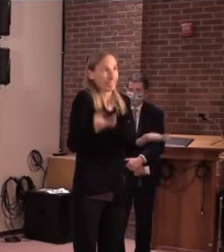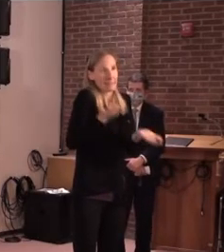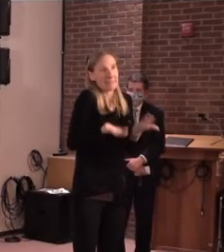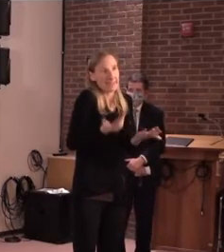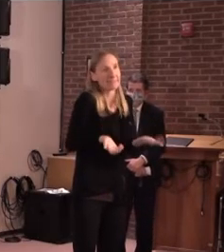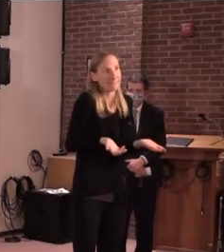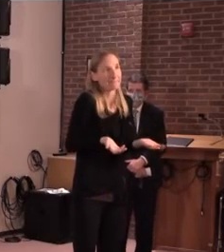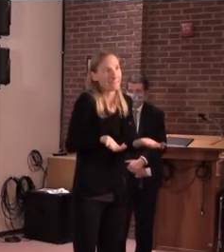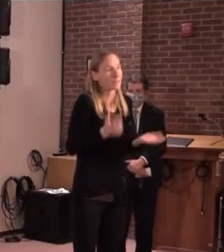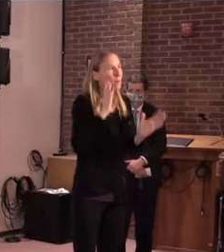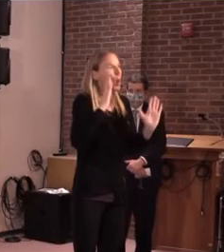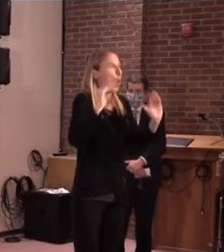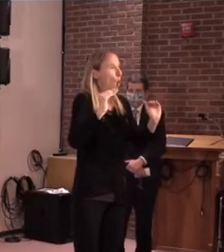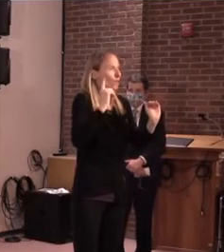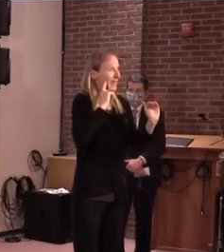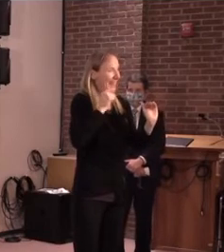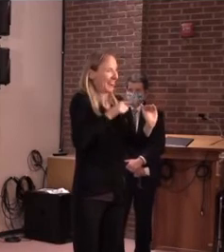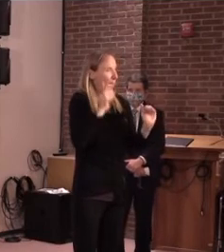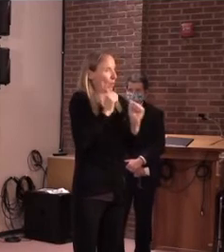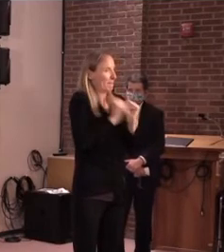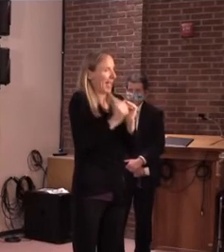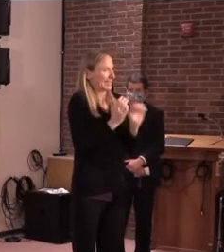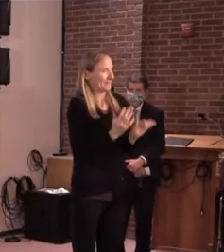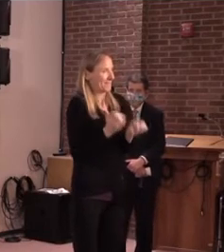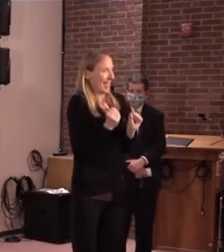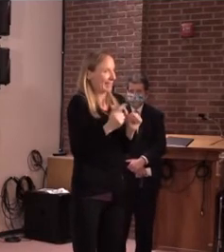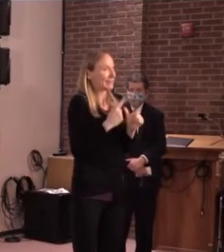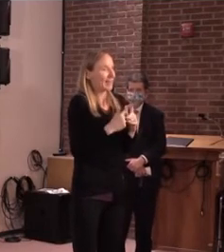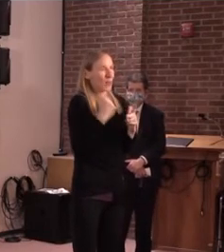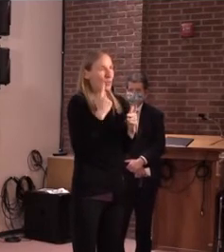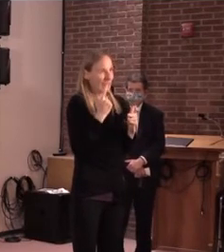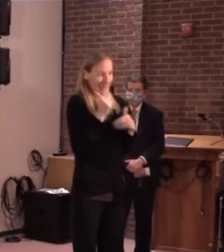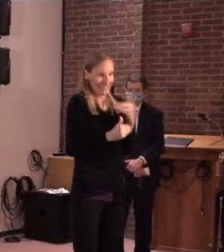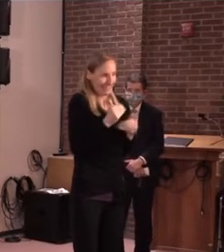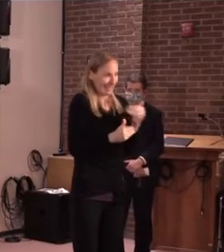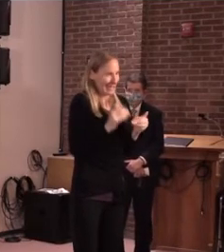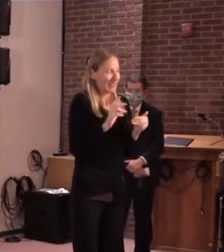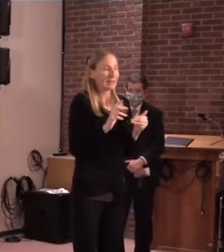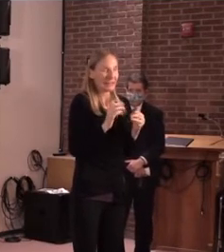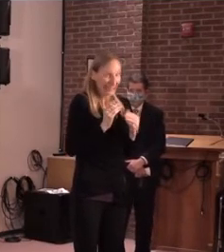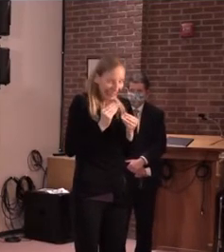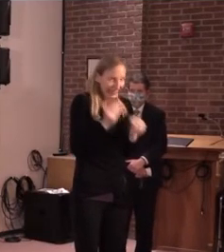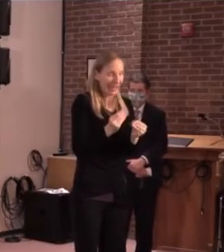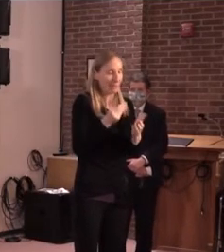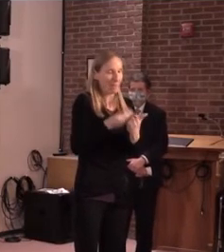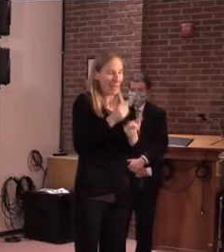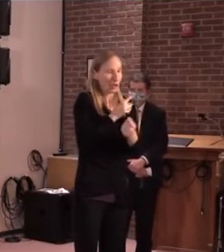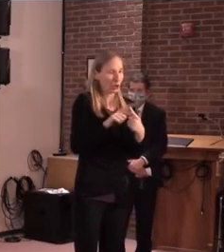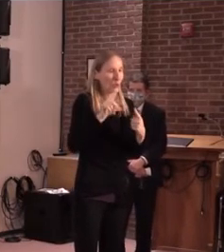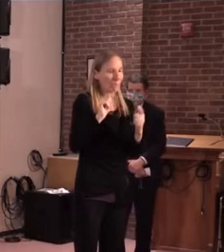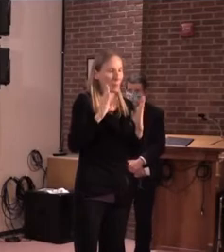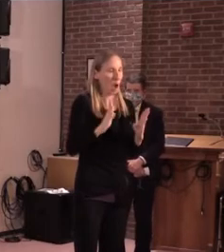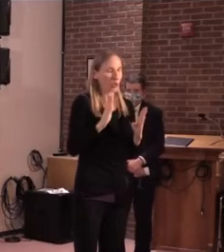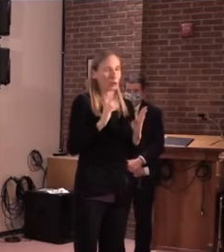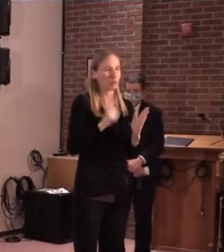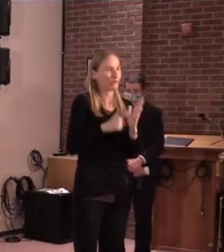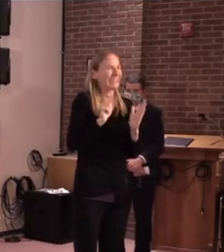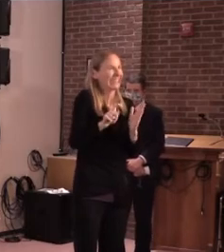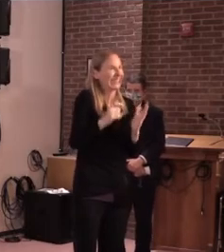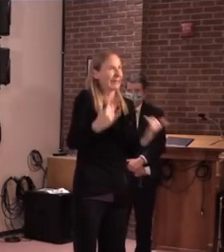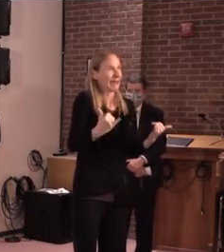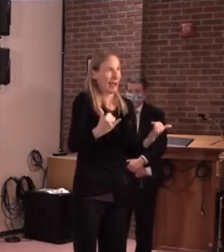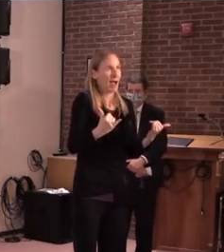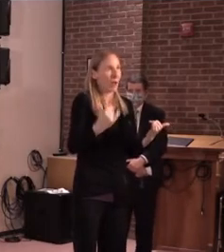but hopefully they'll expedite this so that we can put it in the hands of Vermonters that need it right now. So that's our